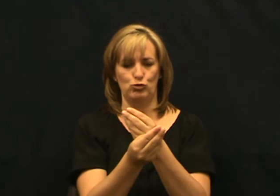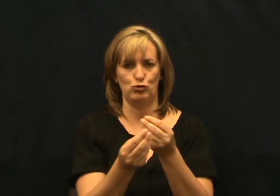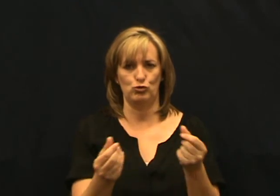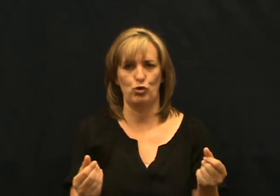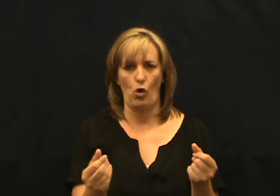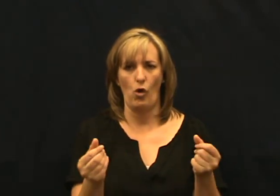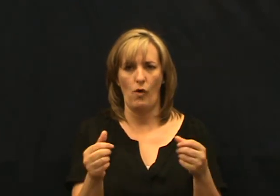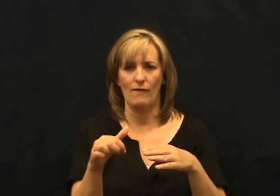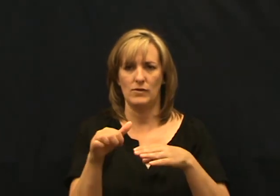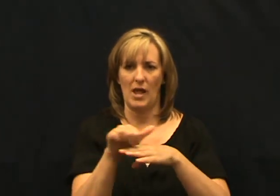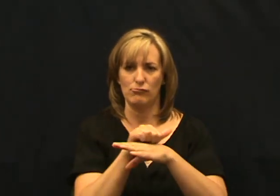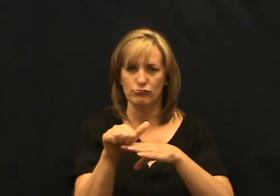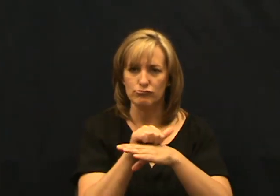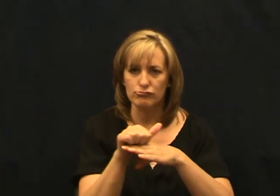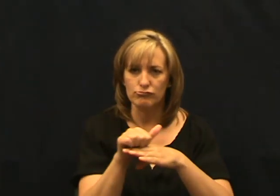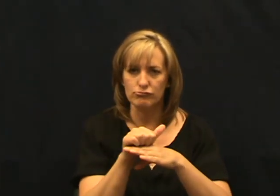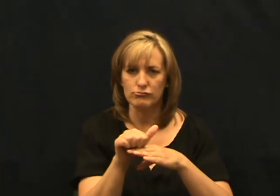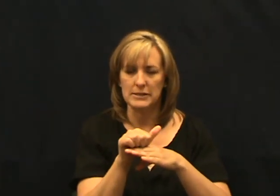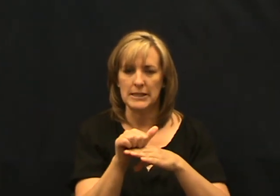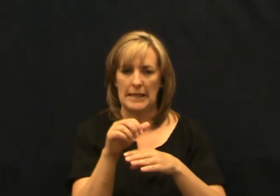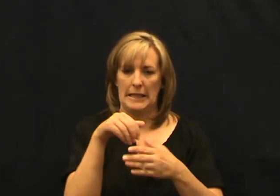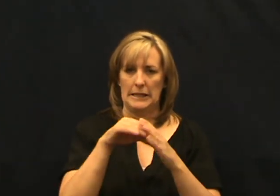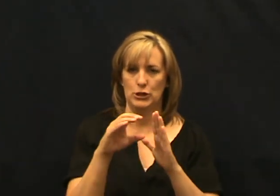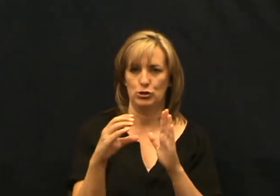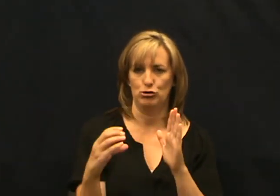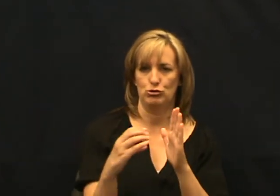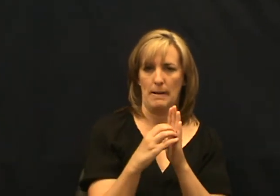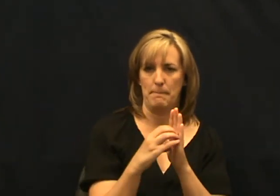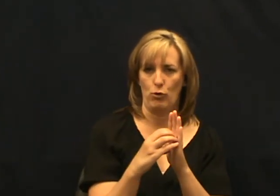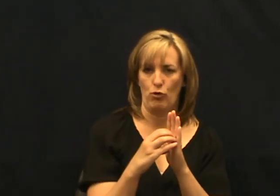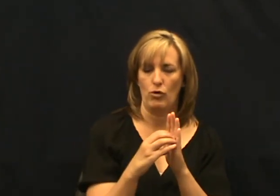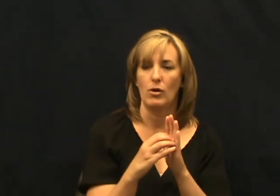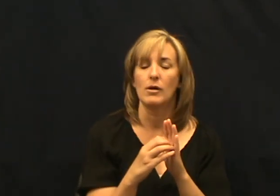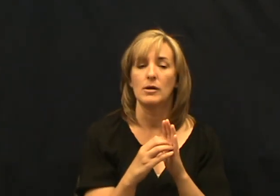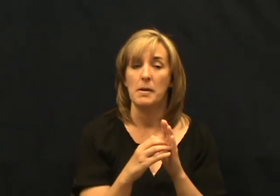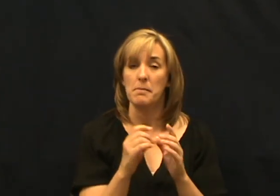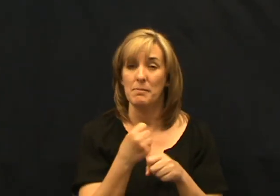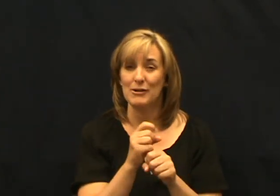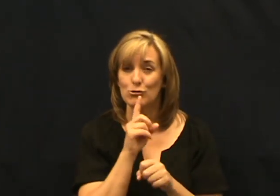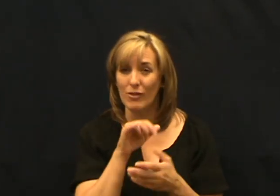to be sure that you understand and can apply the concepts that we just looked at.